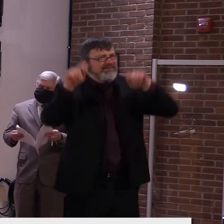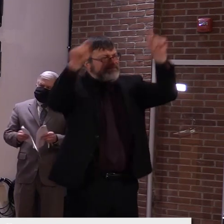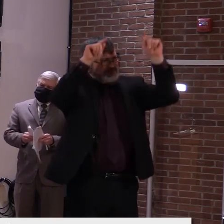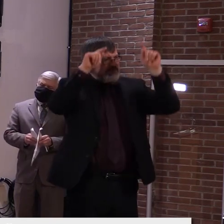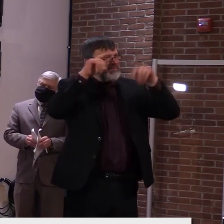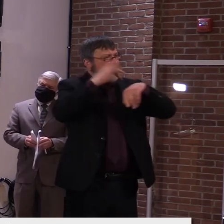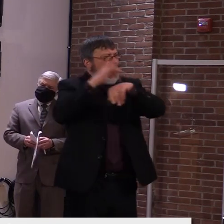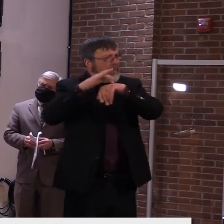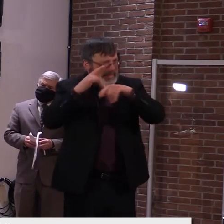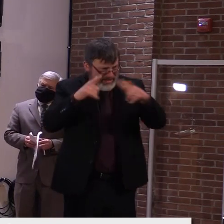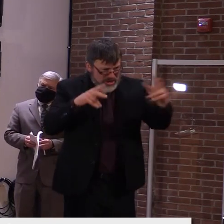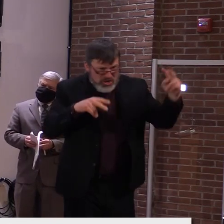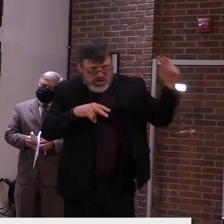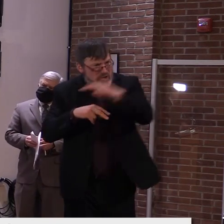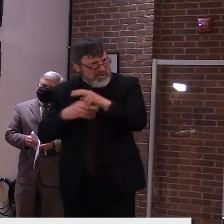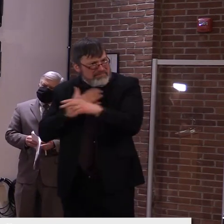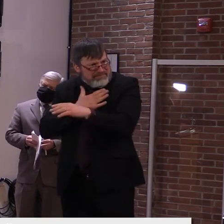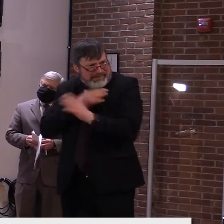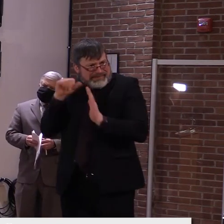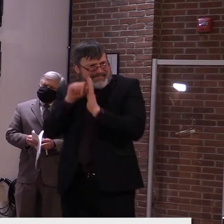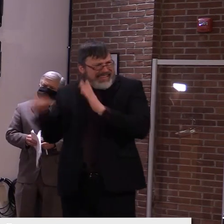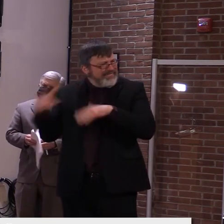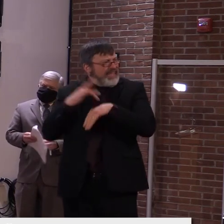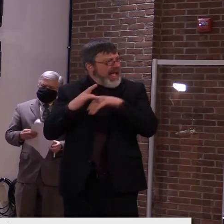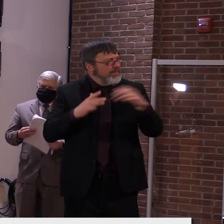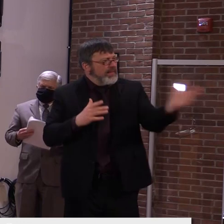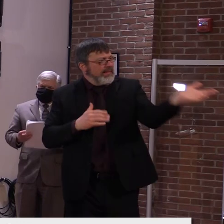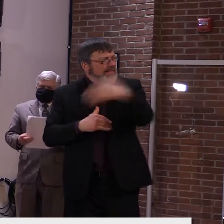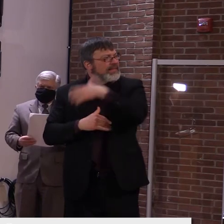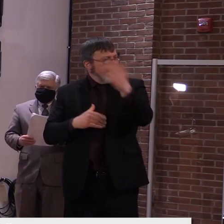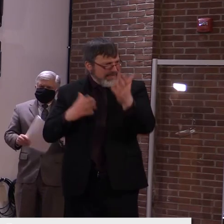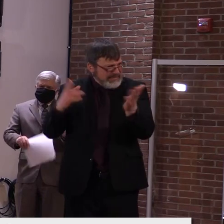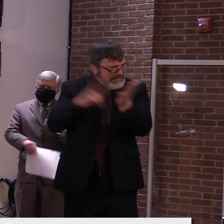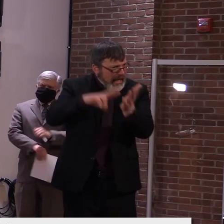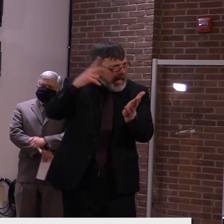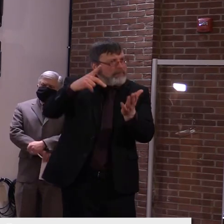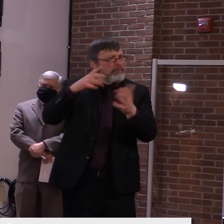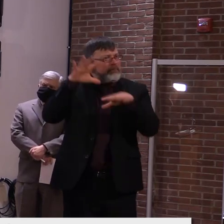We'll obviously be reaching out if this is what happened in Essex.